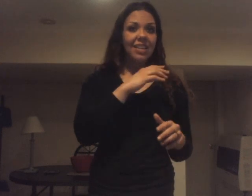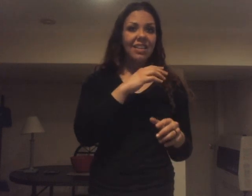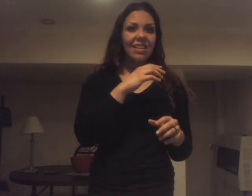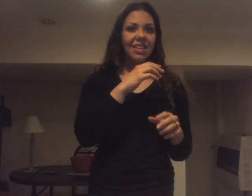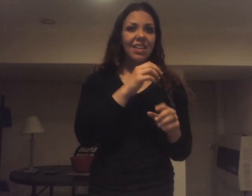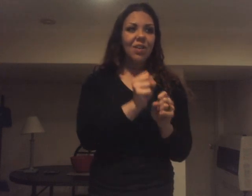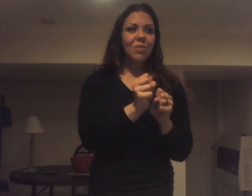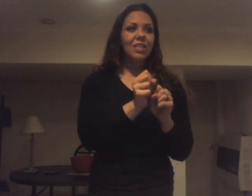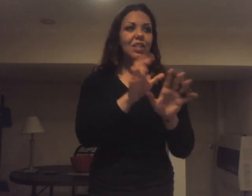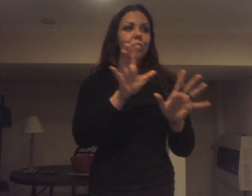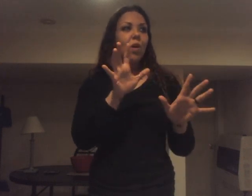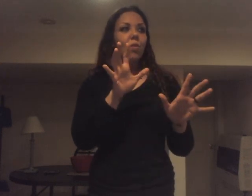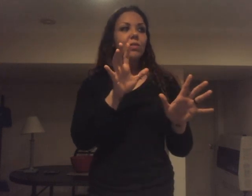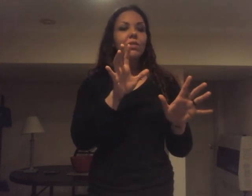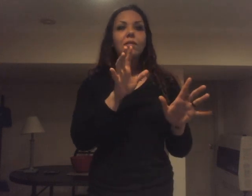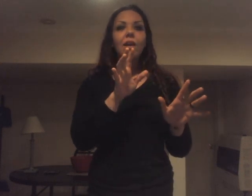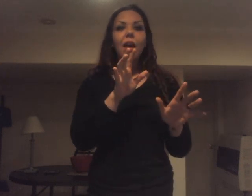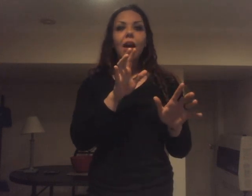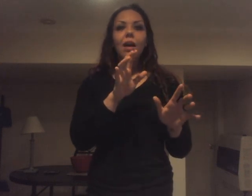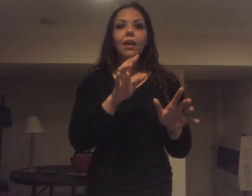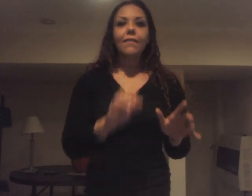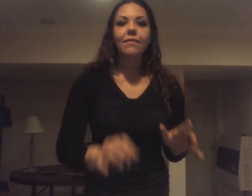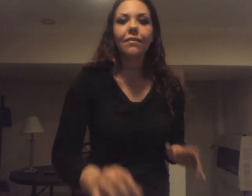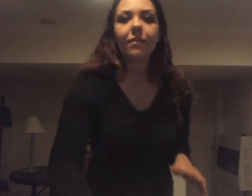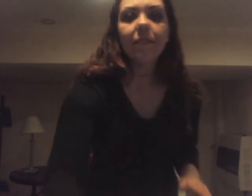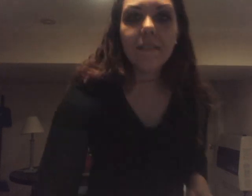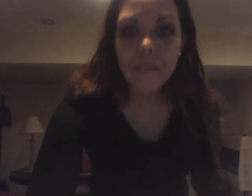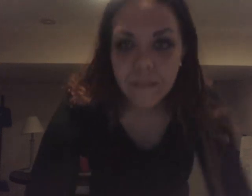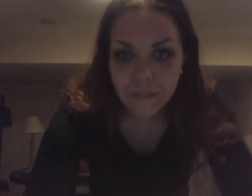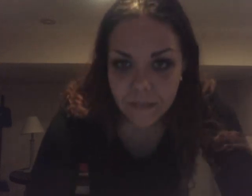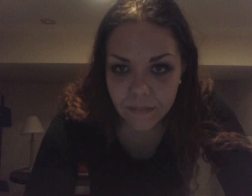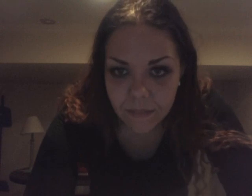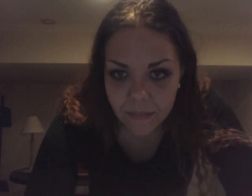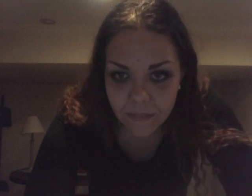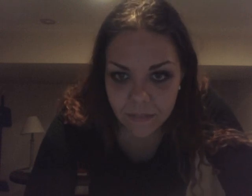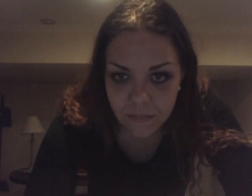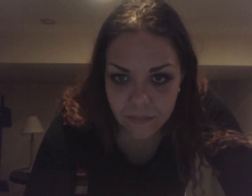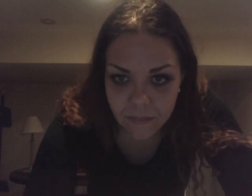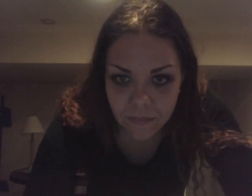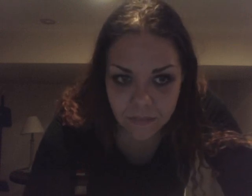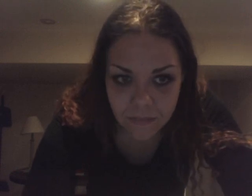On the particular night in question, she had invited the defendant to her